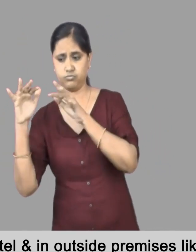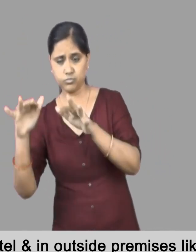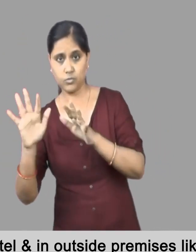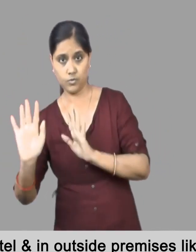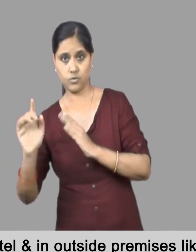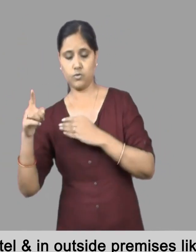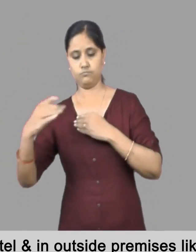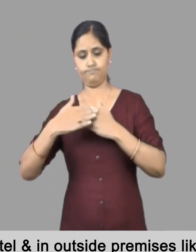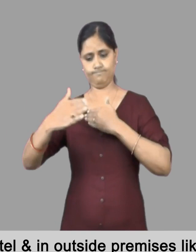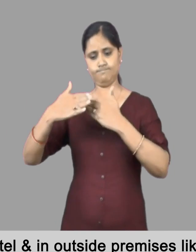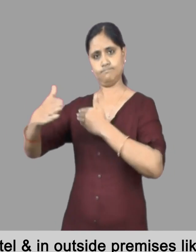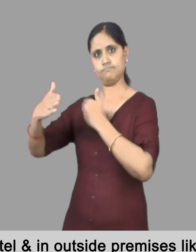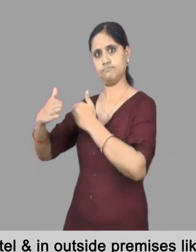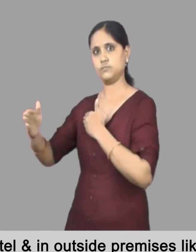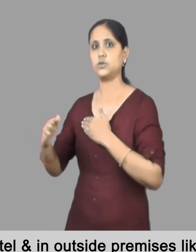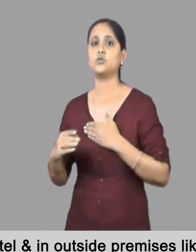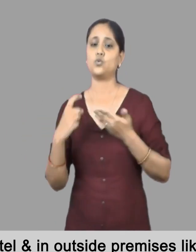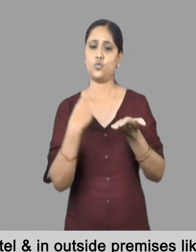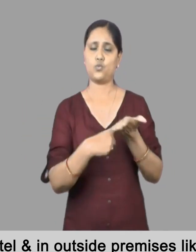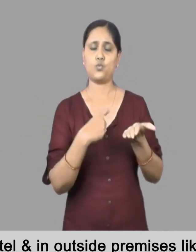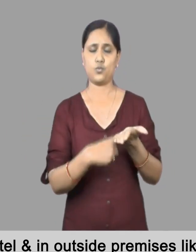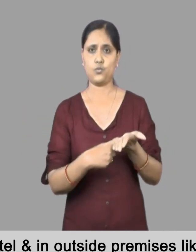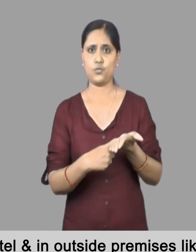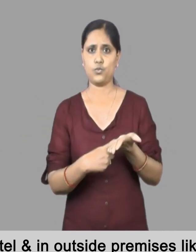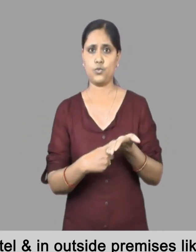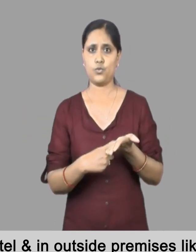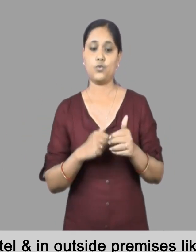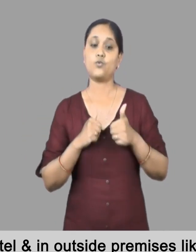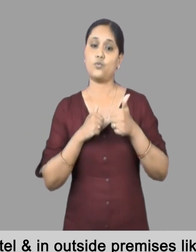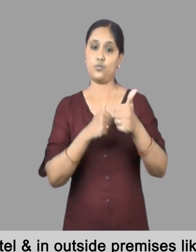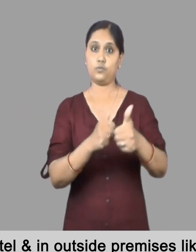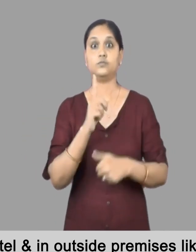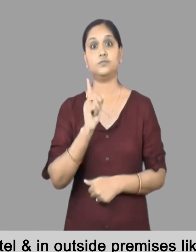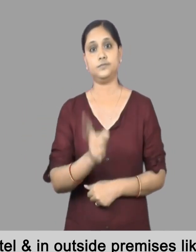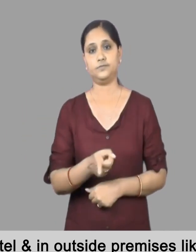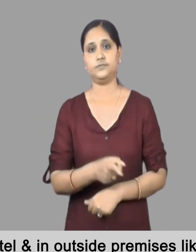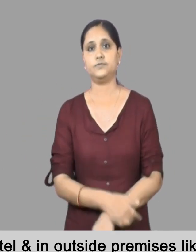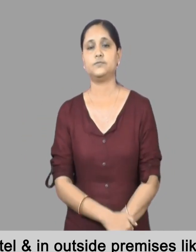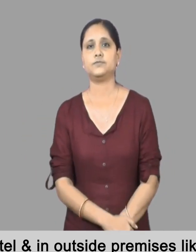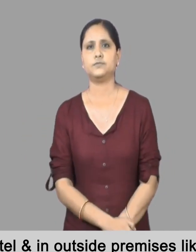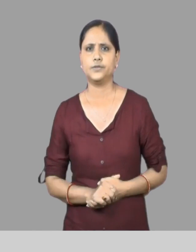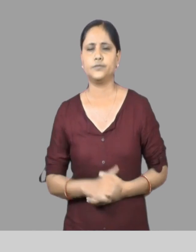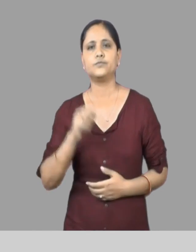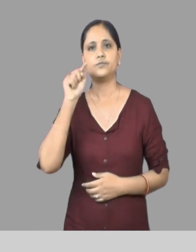like parking lots during following social distancing norms to be ensured.